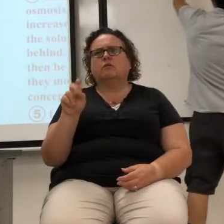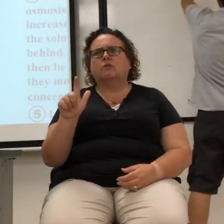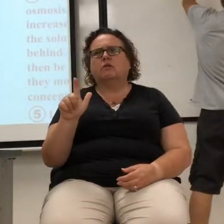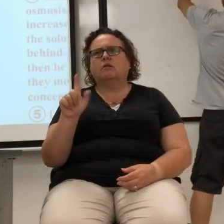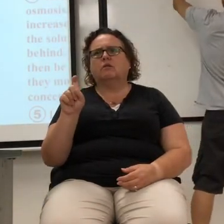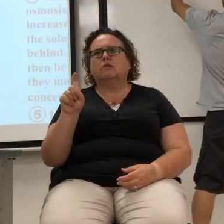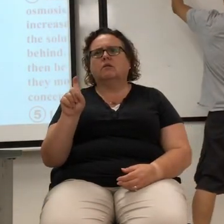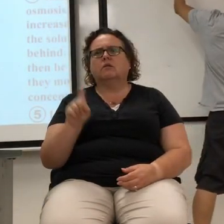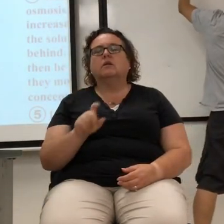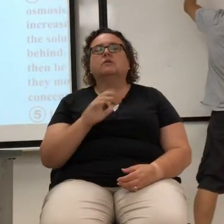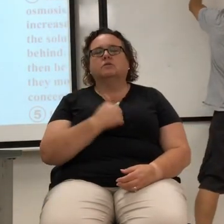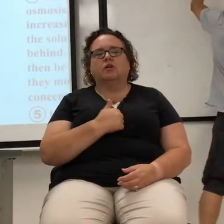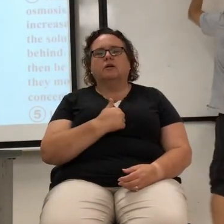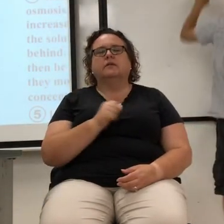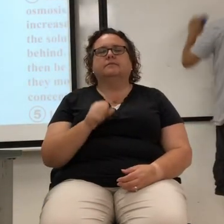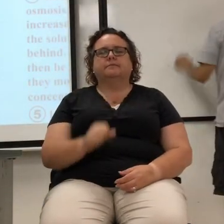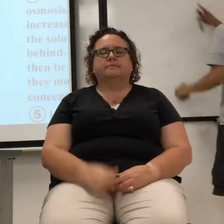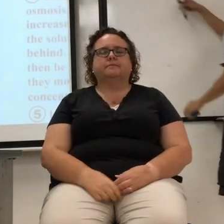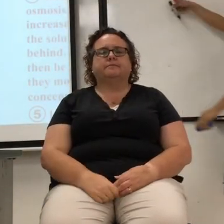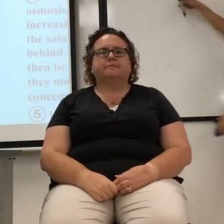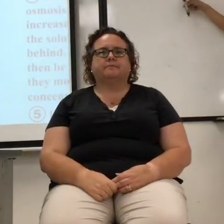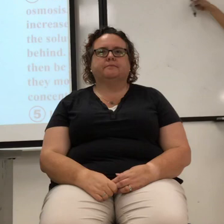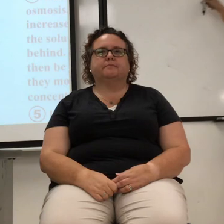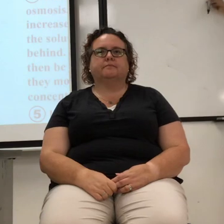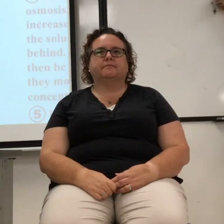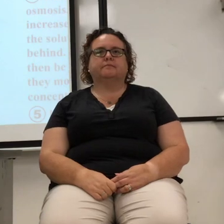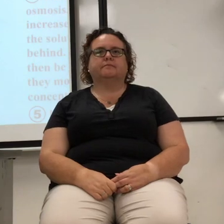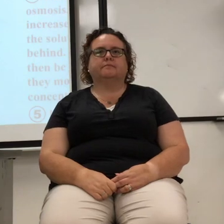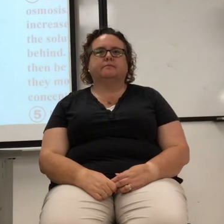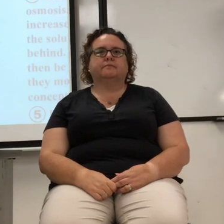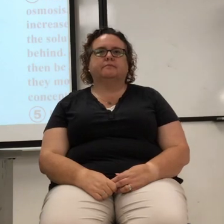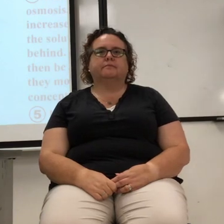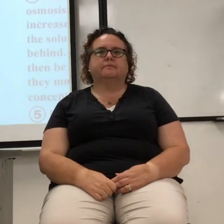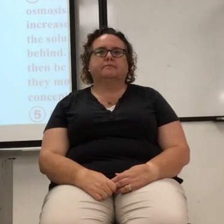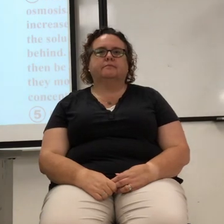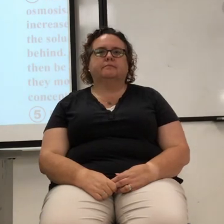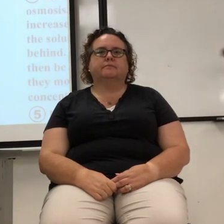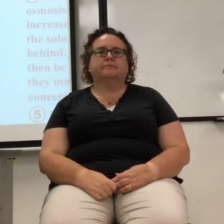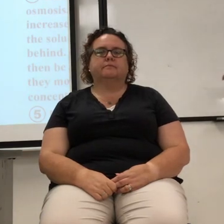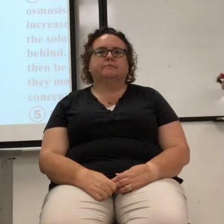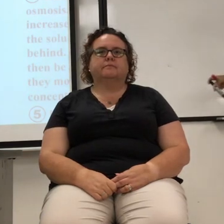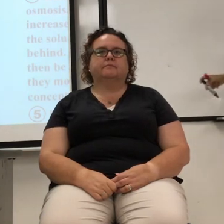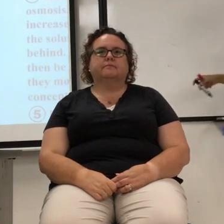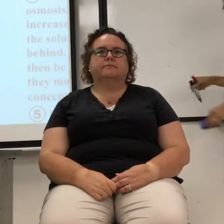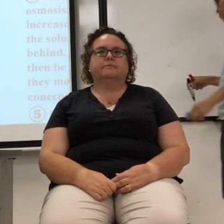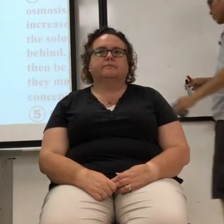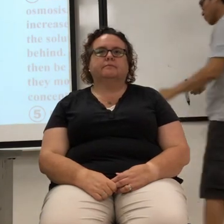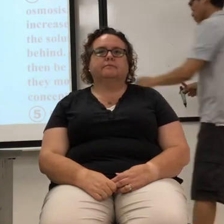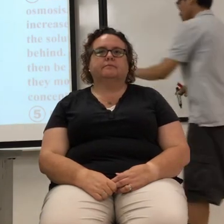Sorry. Basolateral membrane. Sodium potassium ATPase.